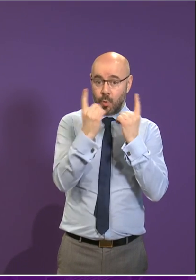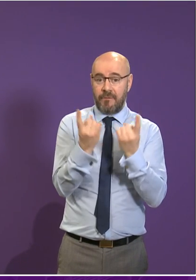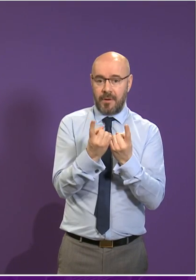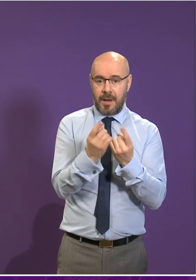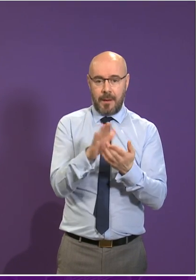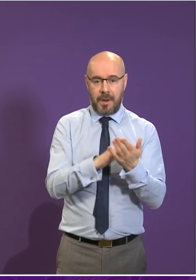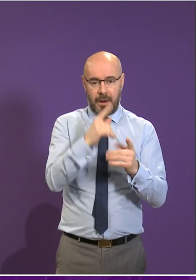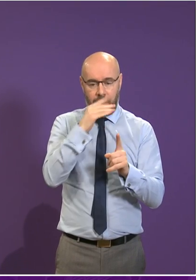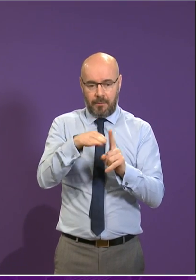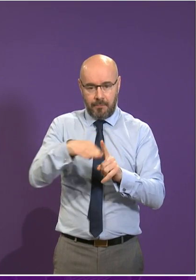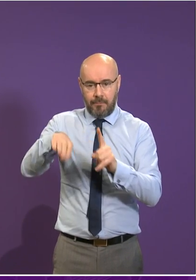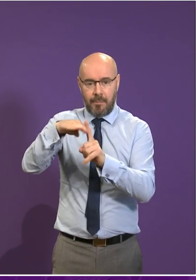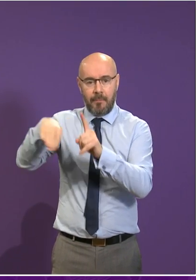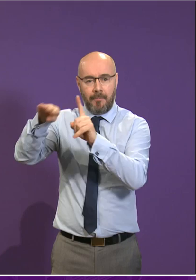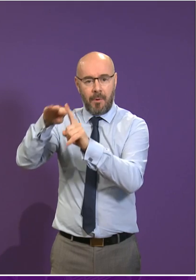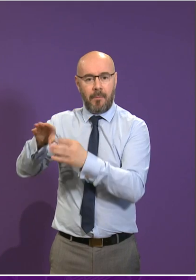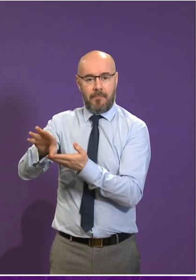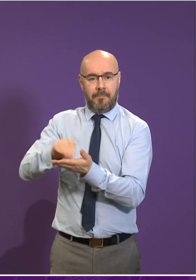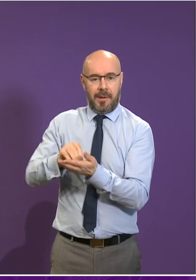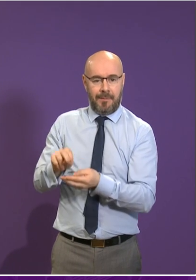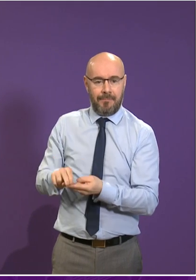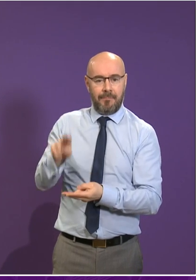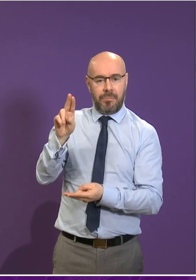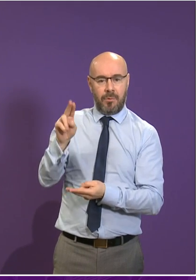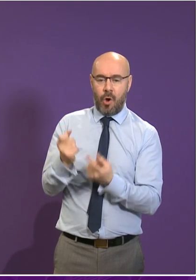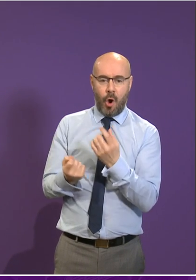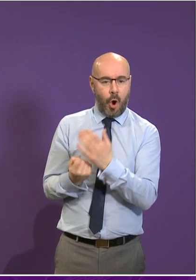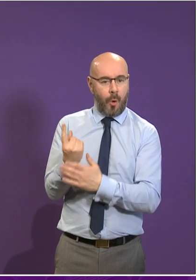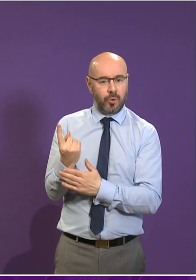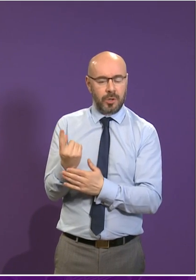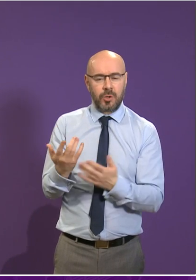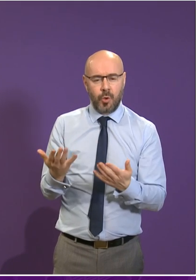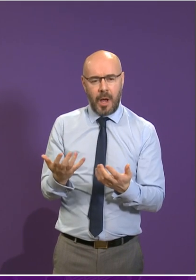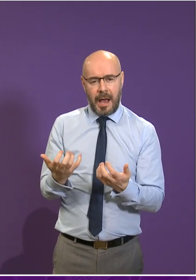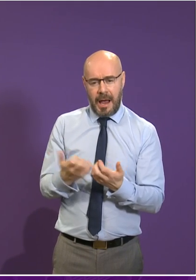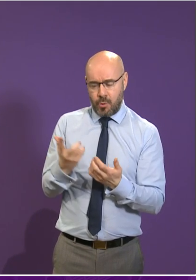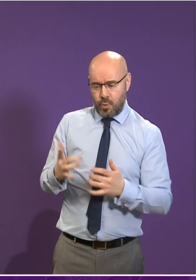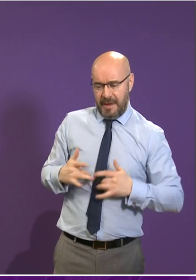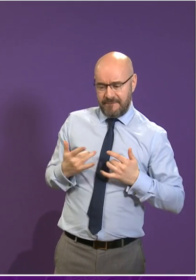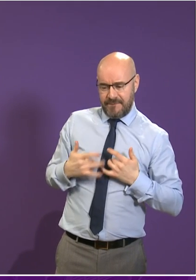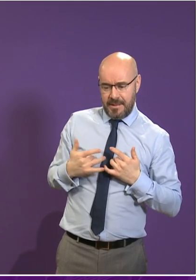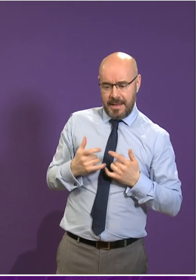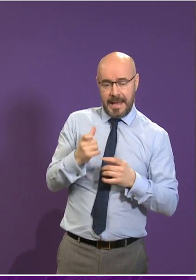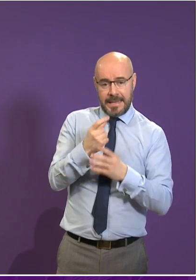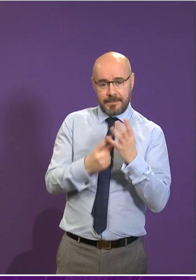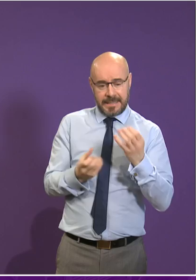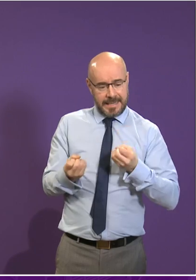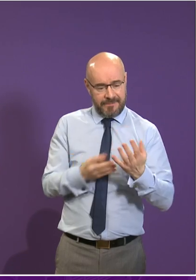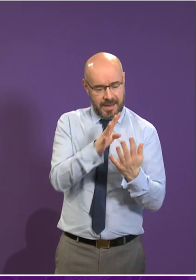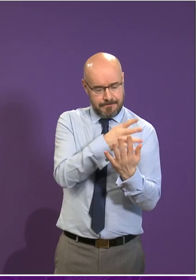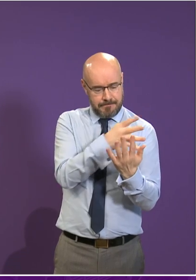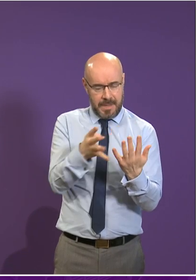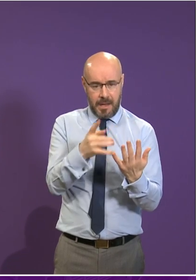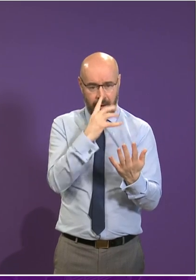higher paid job and more opportunities in that respect. How do you see that playing out in the disability delivery plan? And I can see